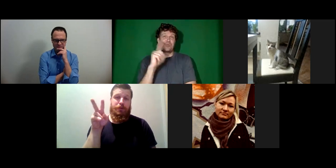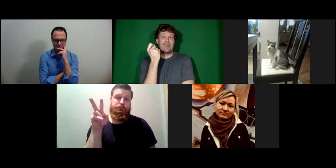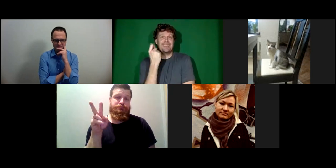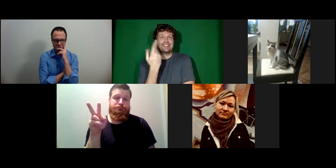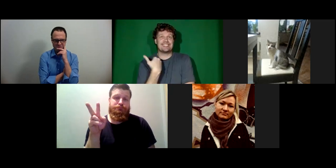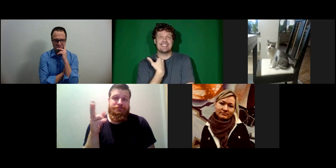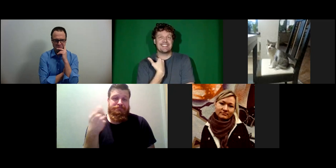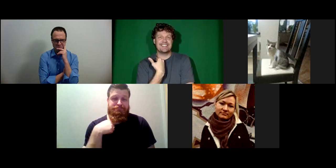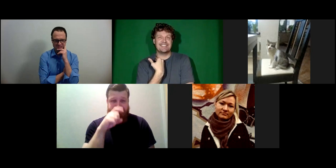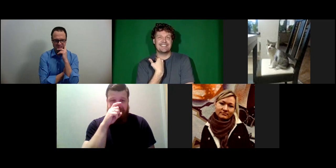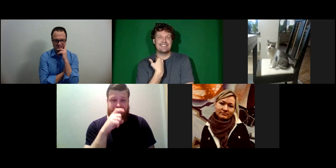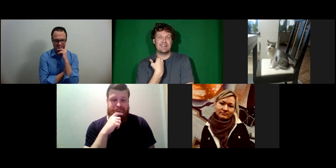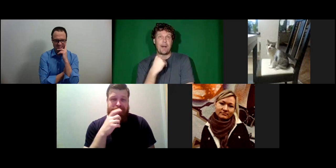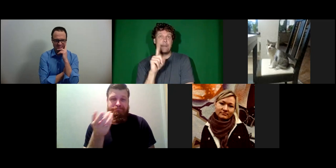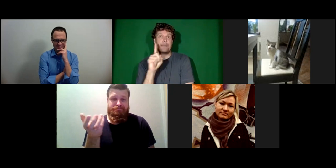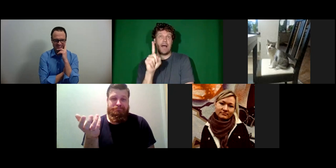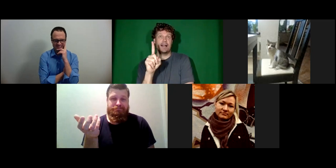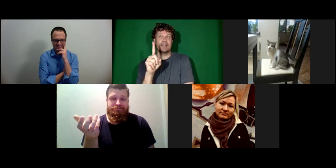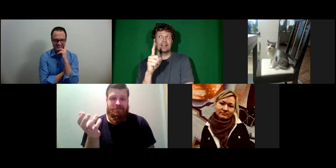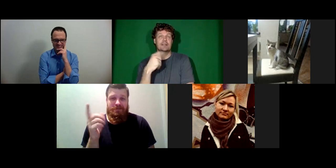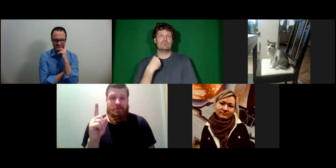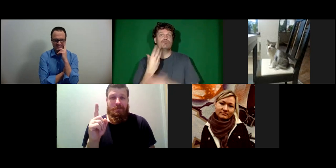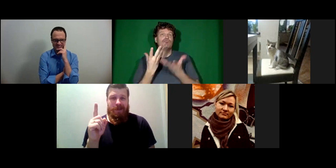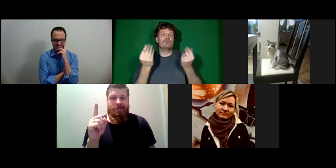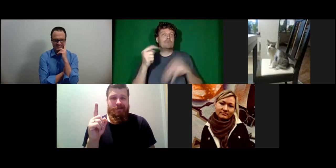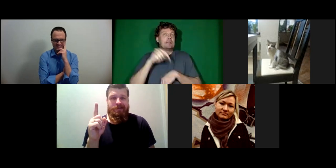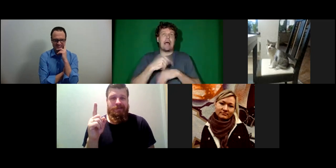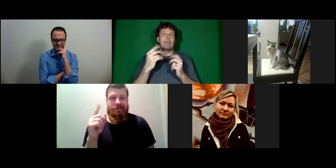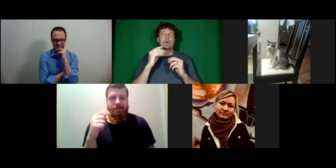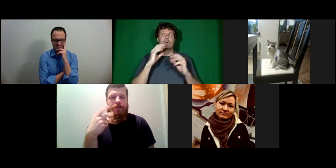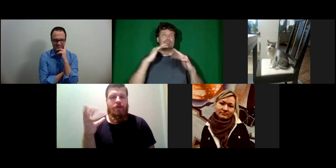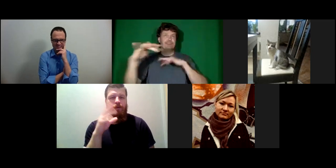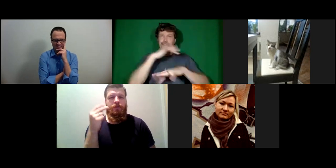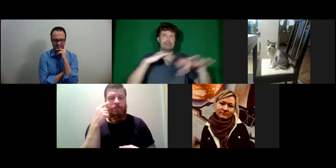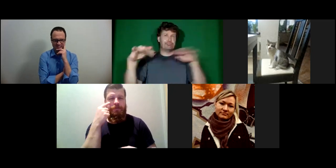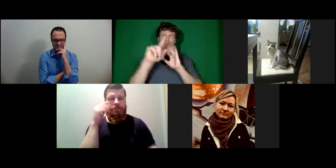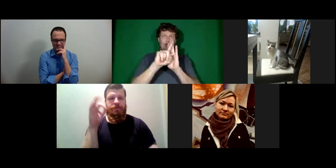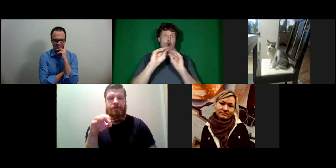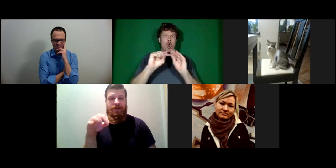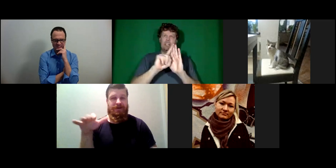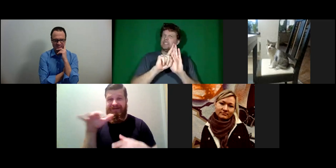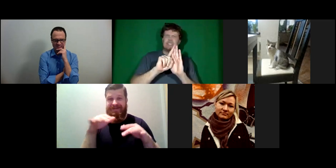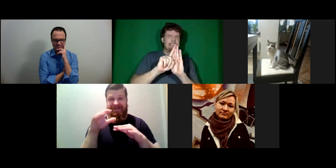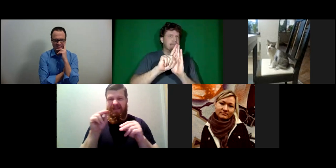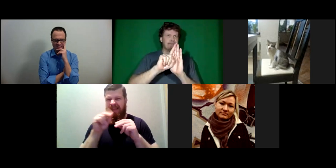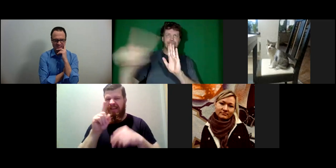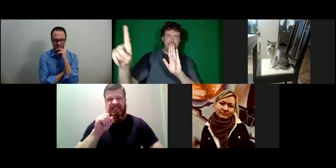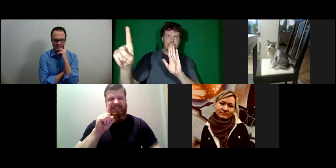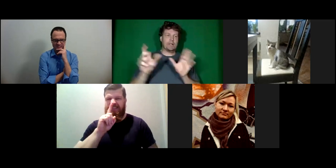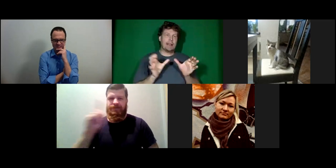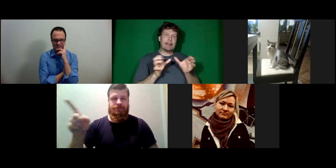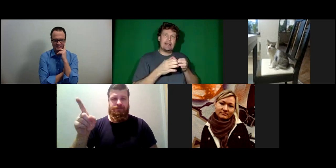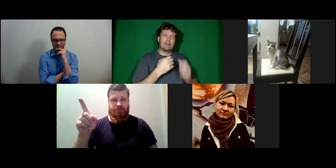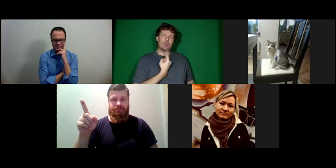but I didn't understand what he was saying. And so the other players would get all aggravated and really pumped up by these